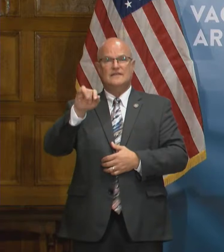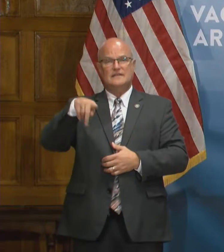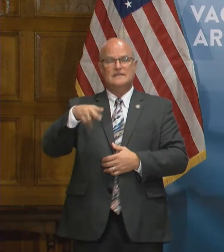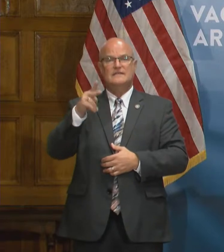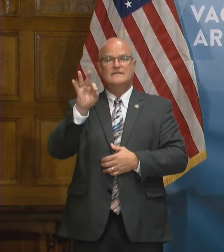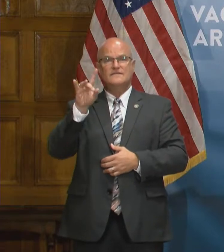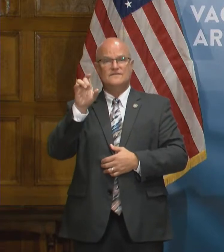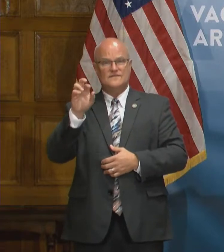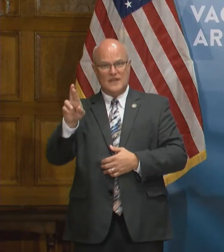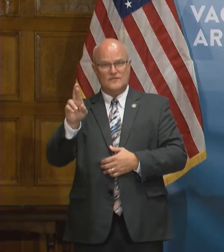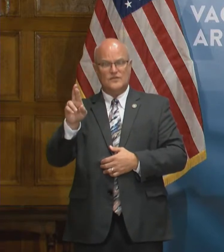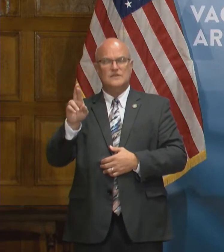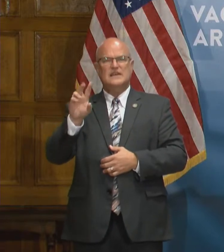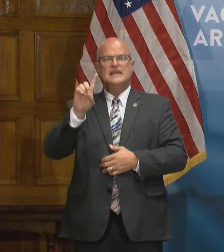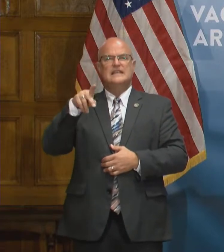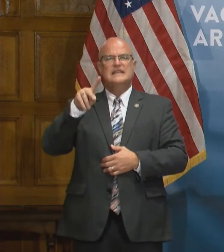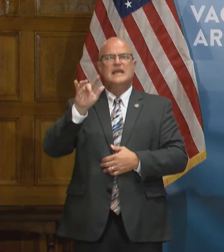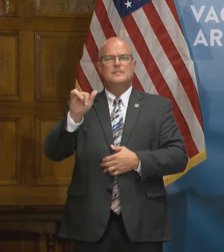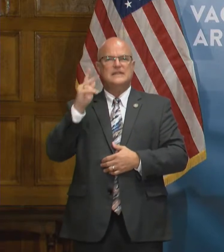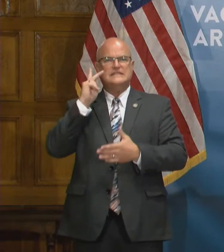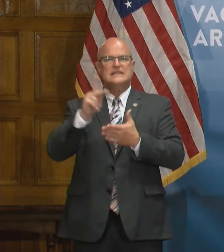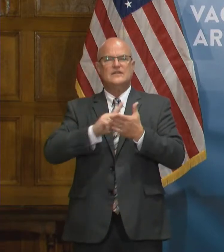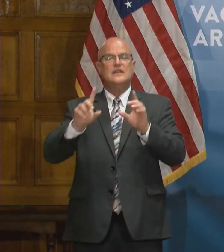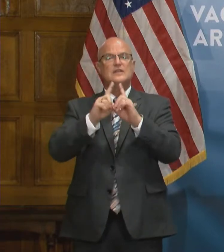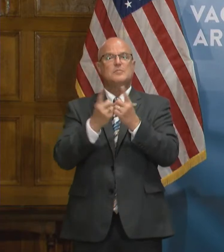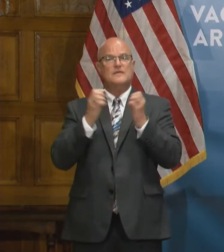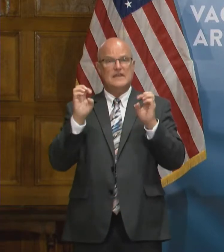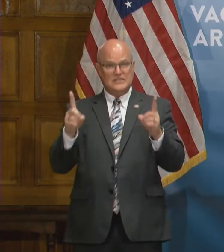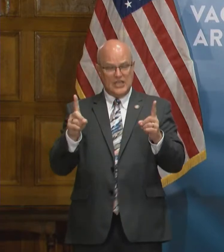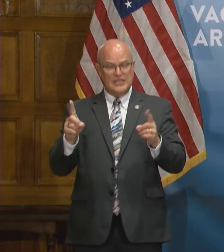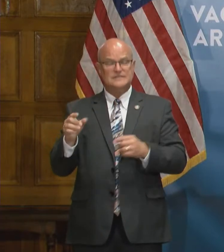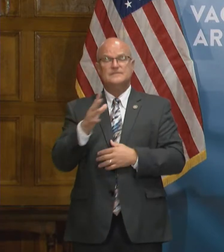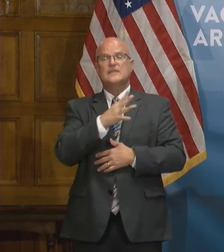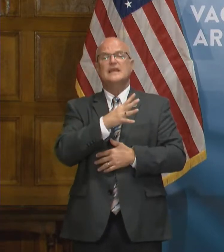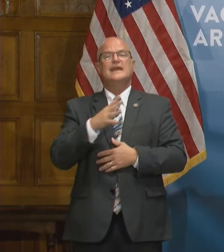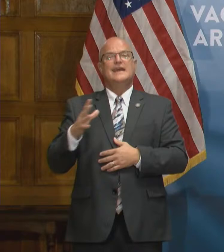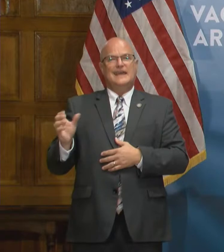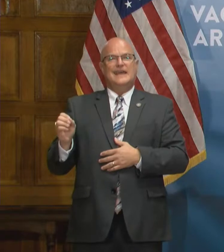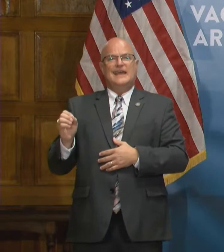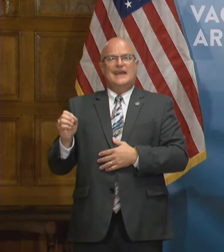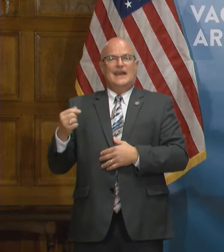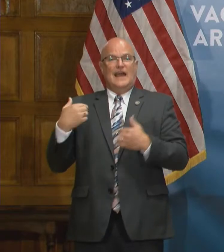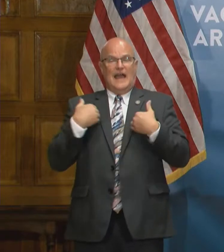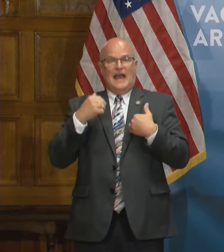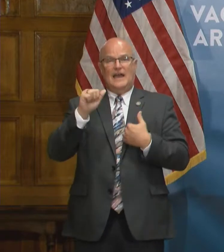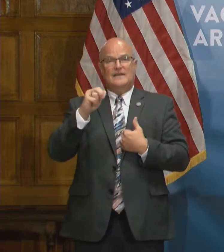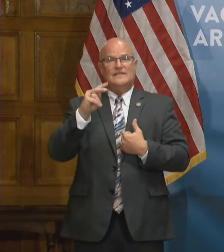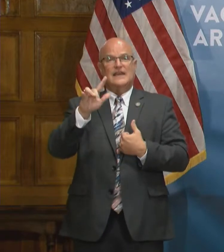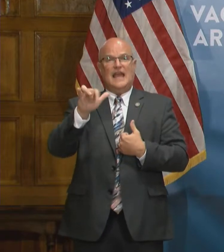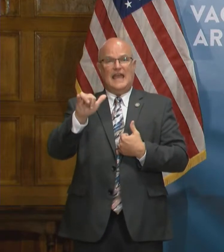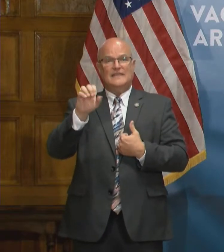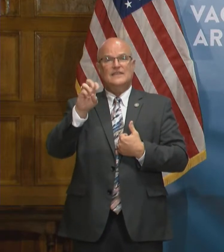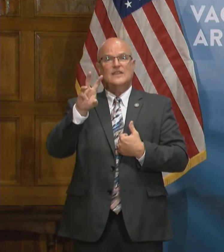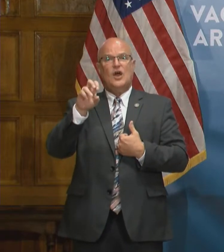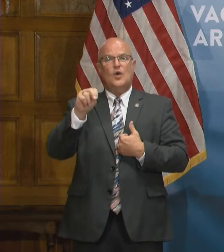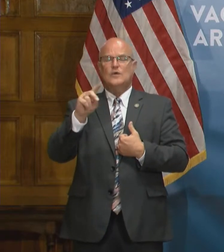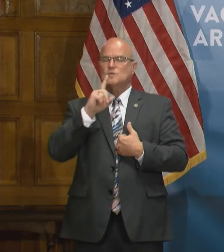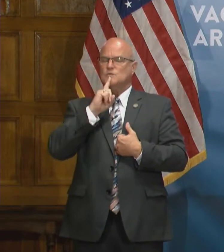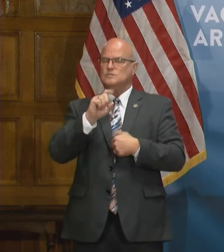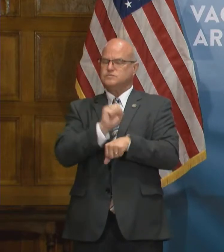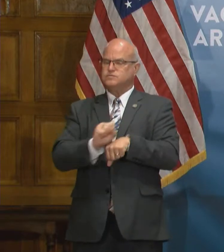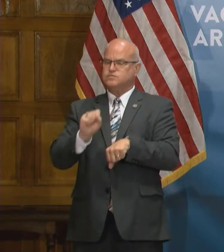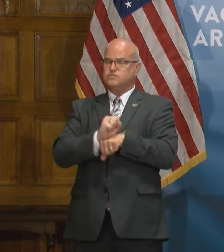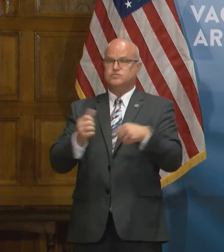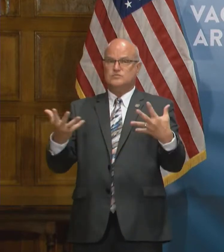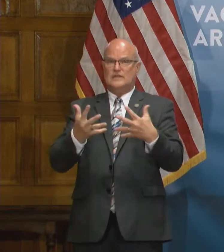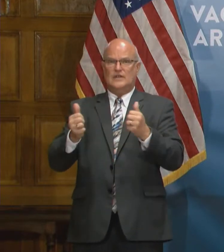Deputy Secretary at the Department of Education. And then also we have Anthony Owen, who has been a trooper